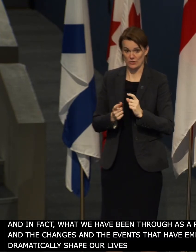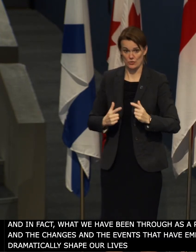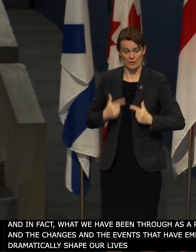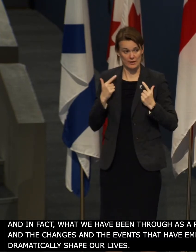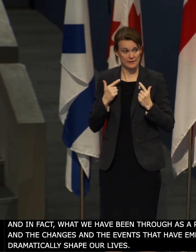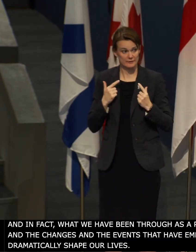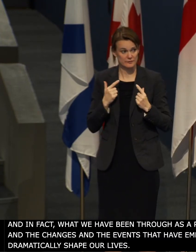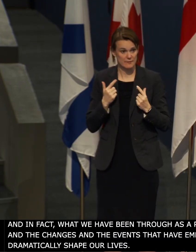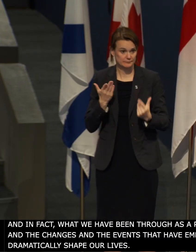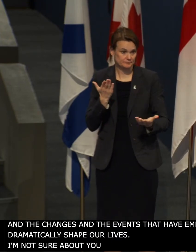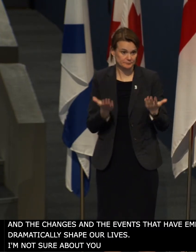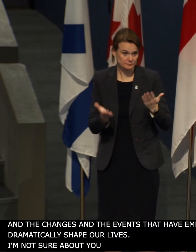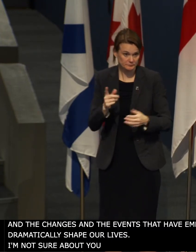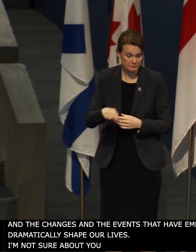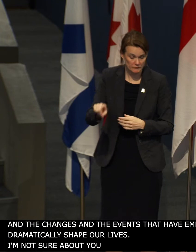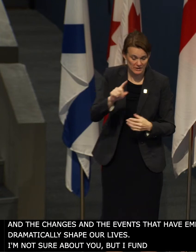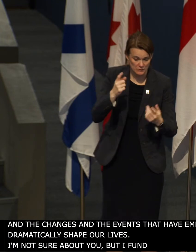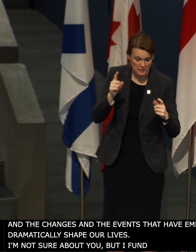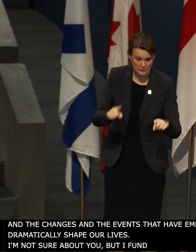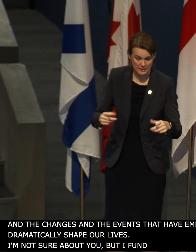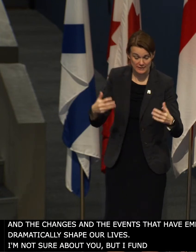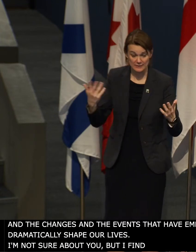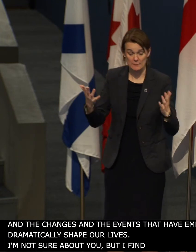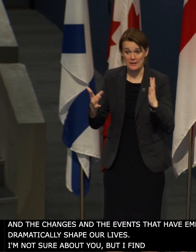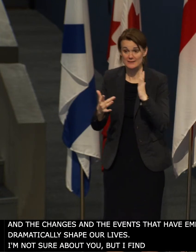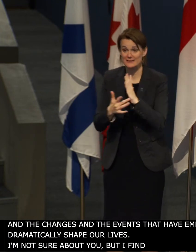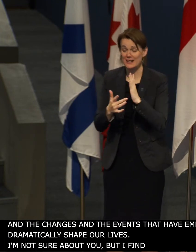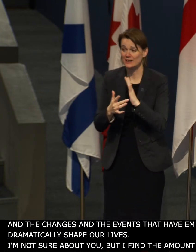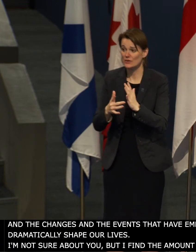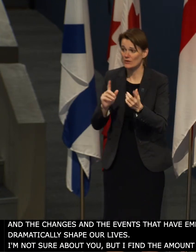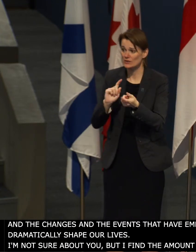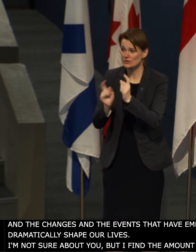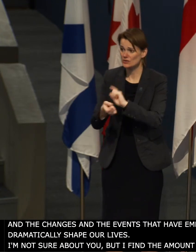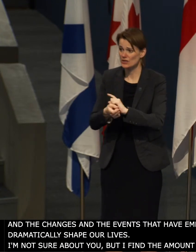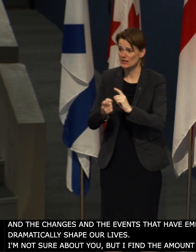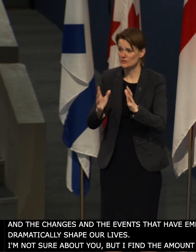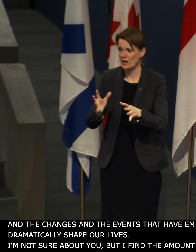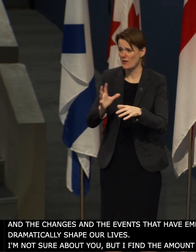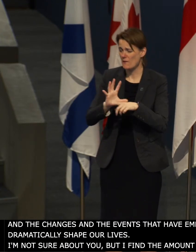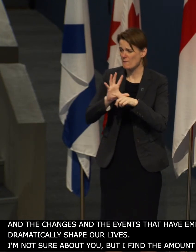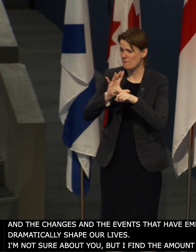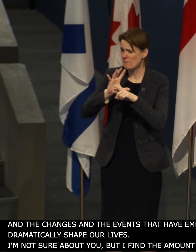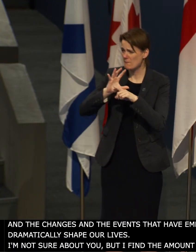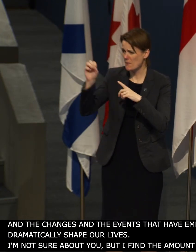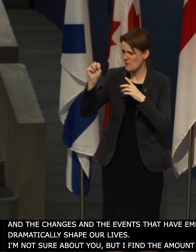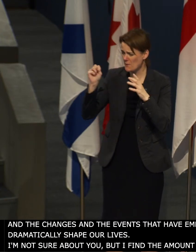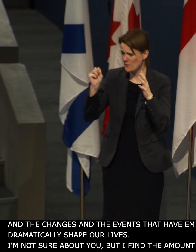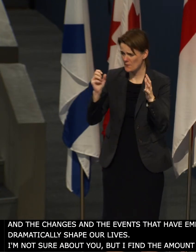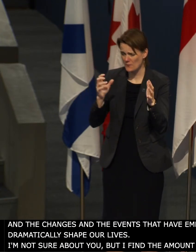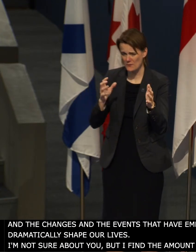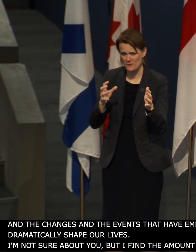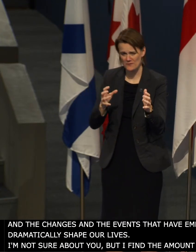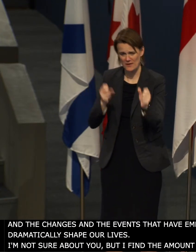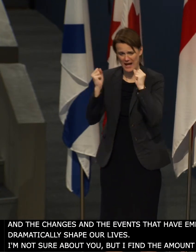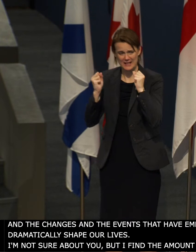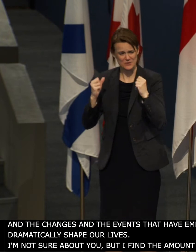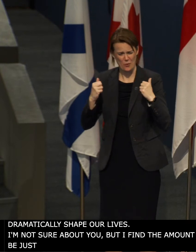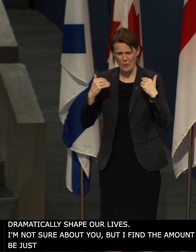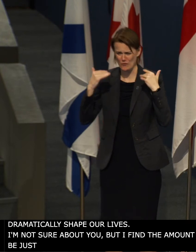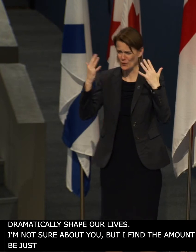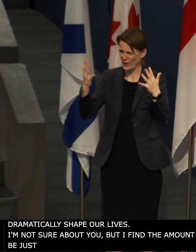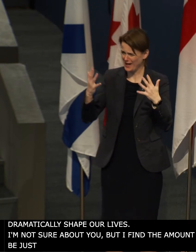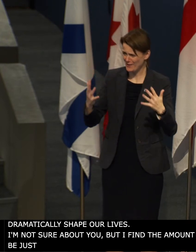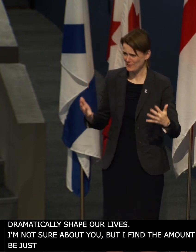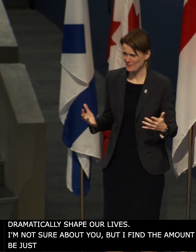you, but I find the amount and the pace of technological change in particular to be just a little overwhelming